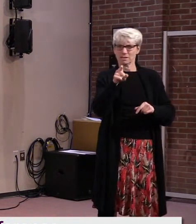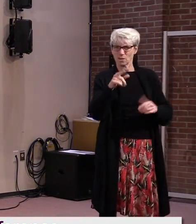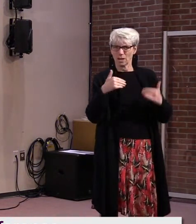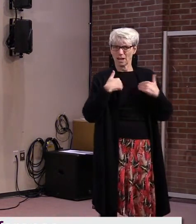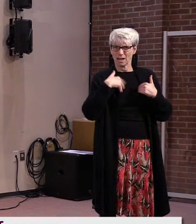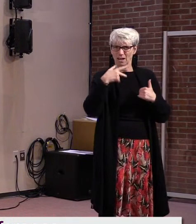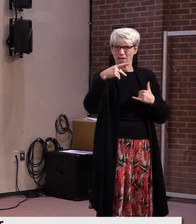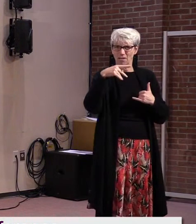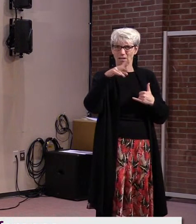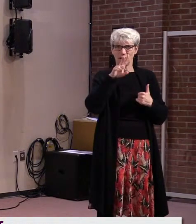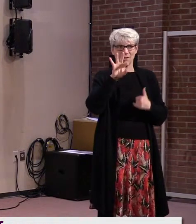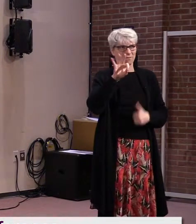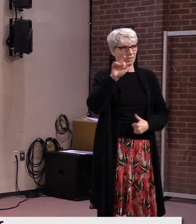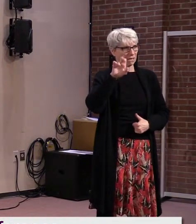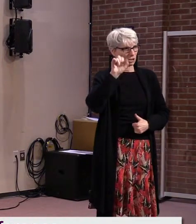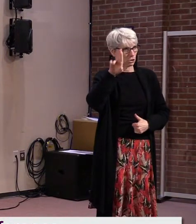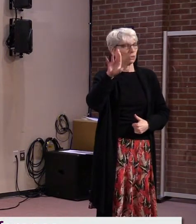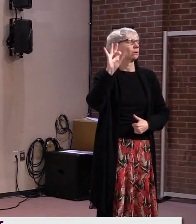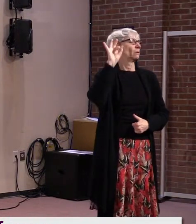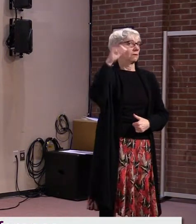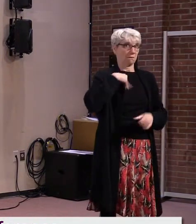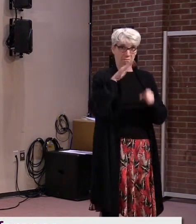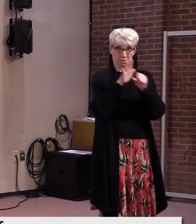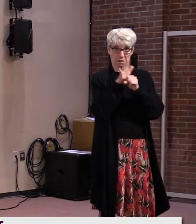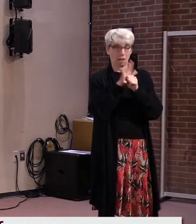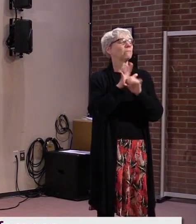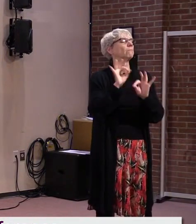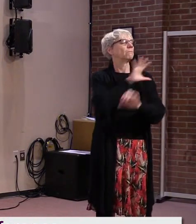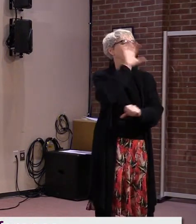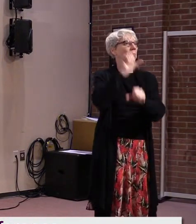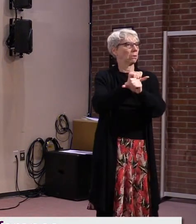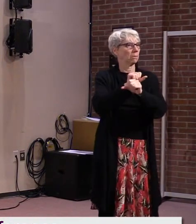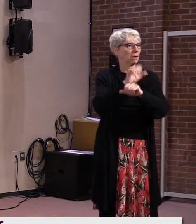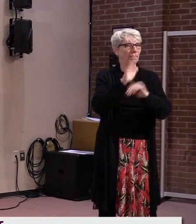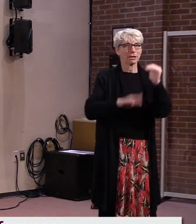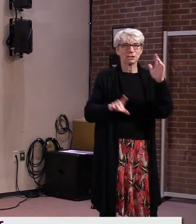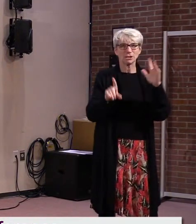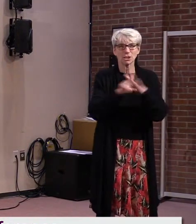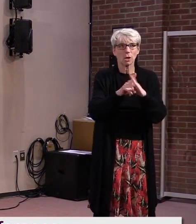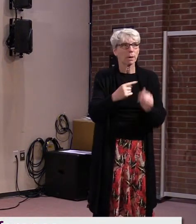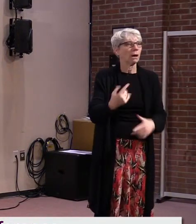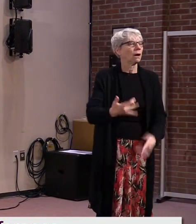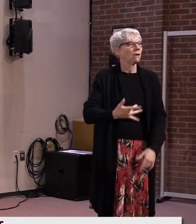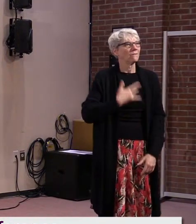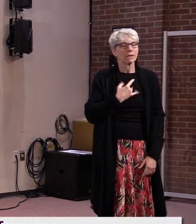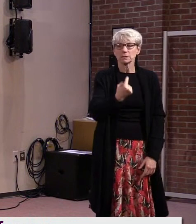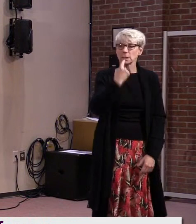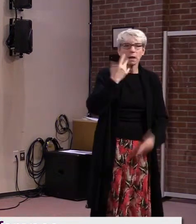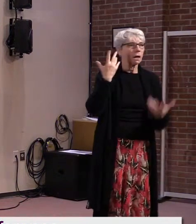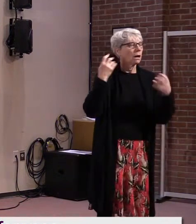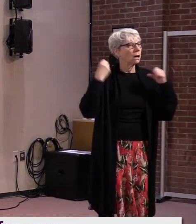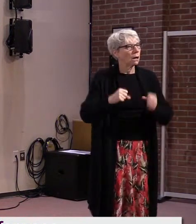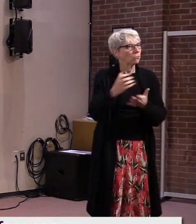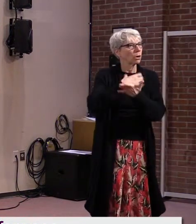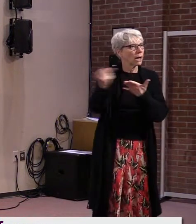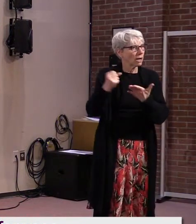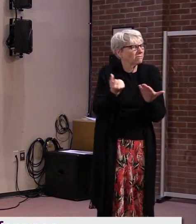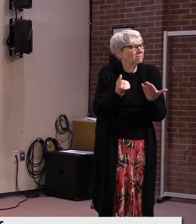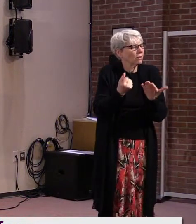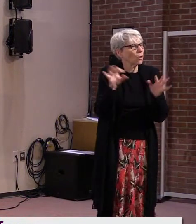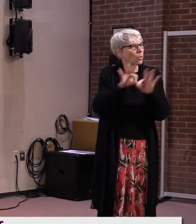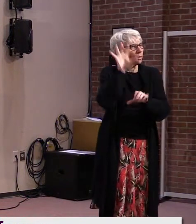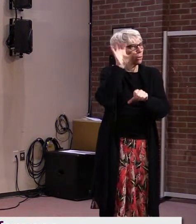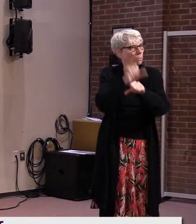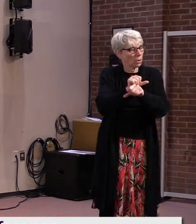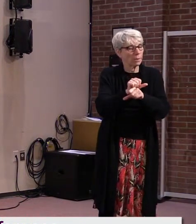Pfizer vaccine, and they have enough vaccine for your appointment. You can find options to make an appointment at